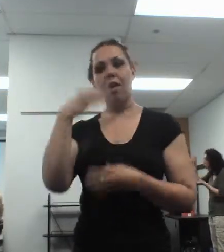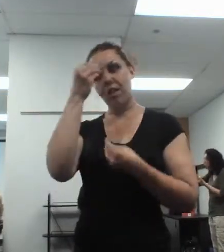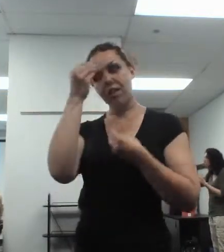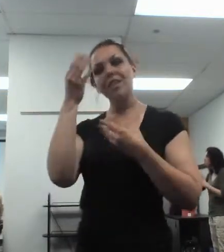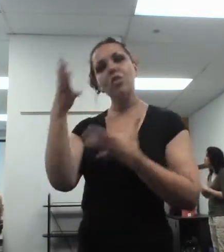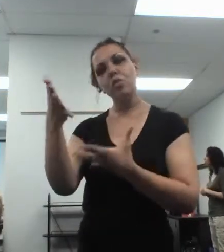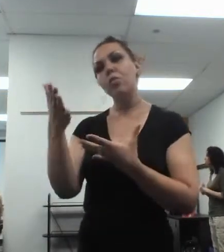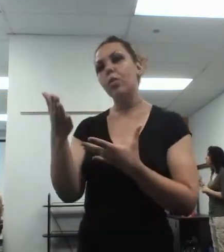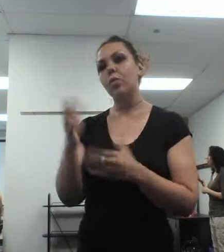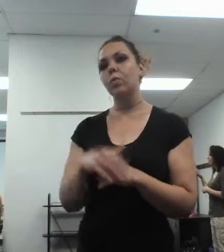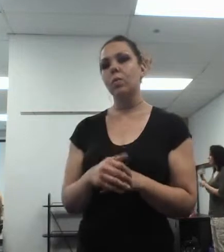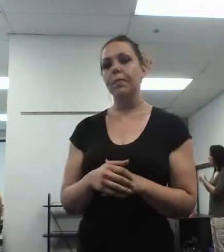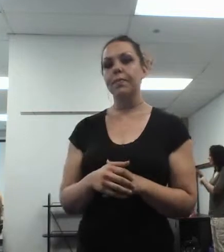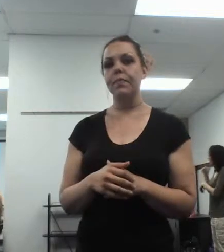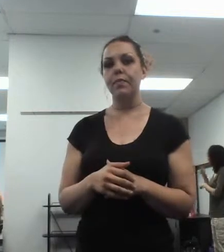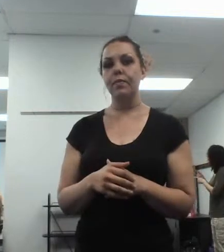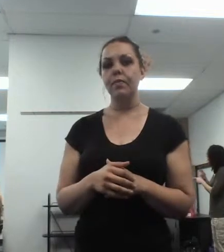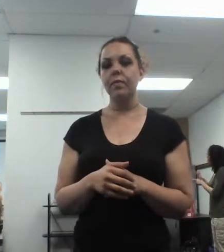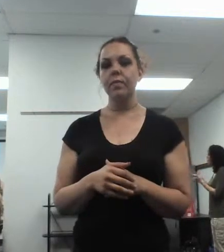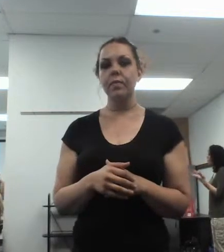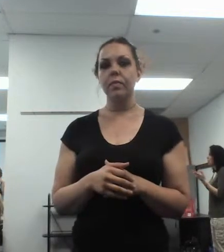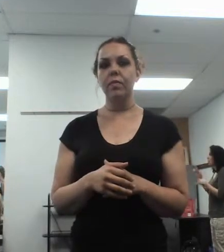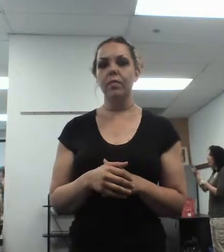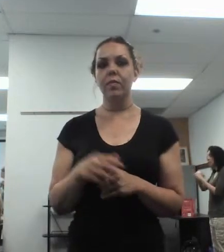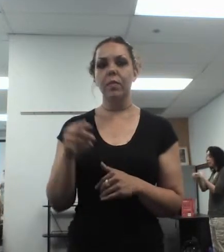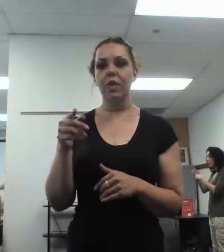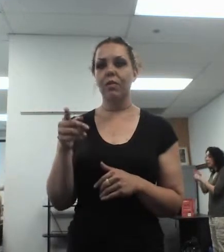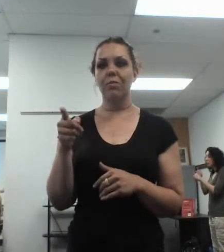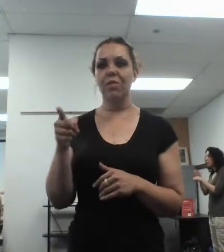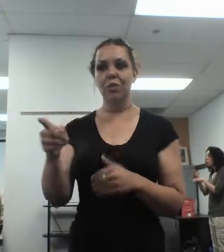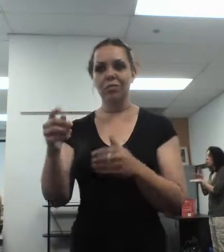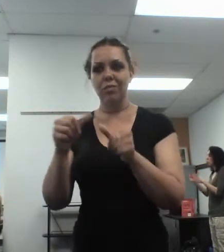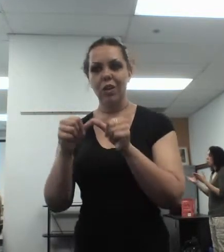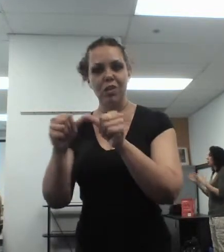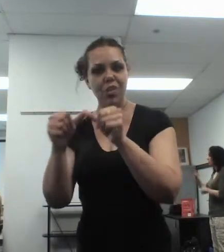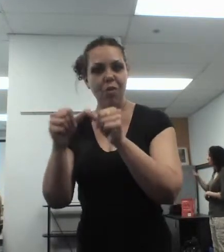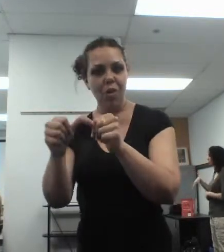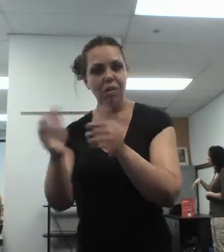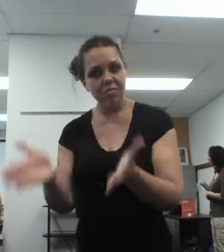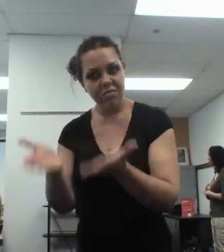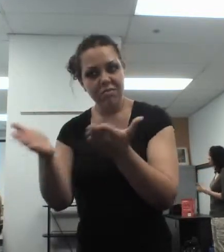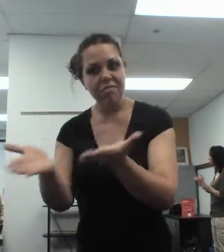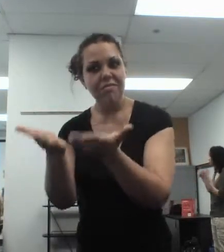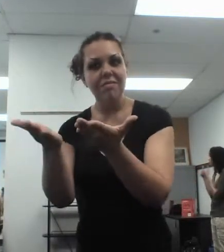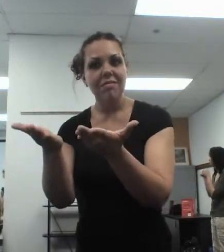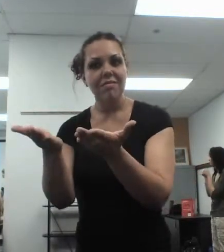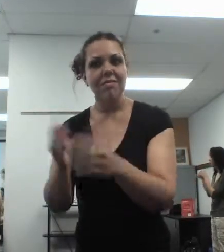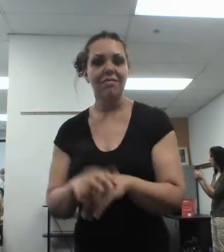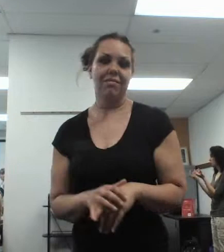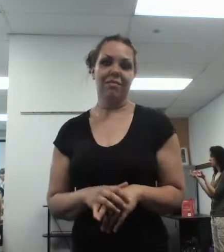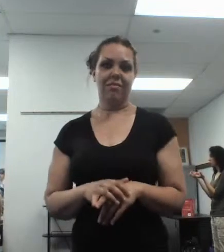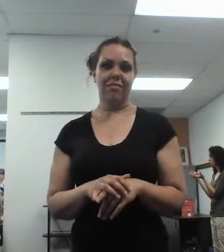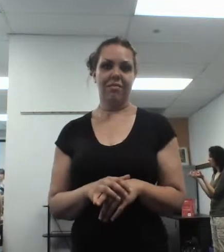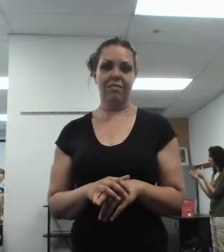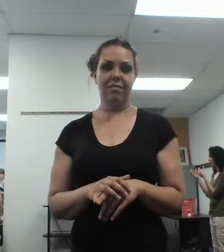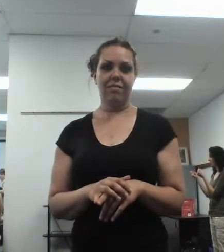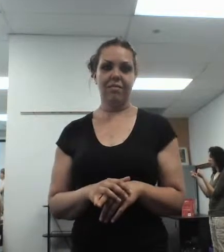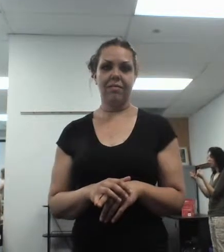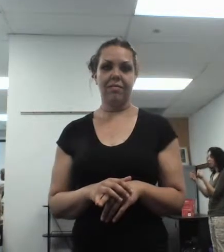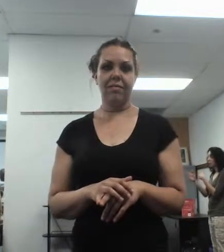it here, whatever it may be. You just go about your business as you normally would and feel comfortable. Good?